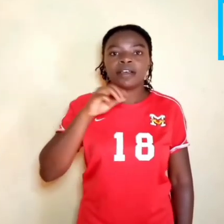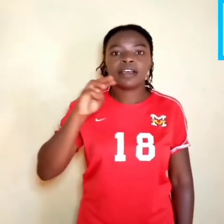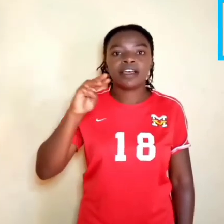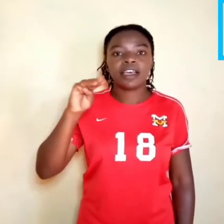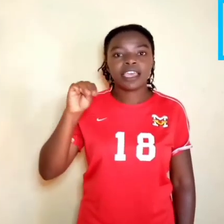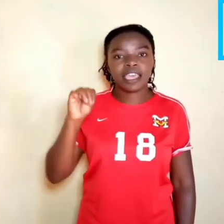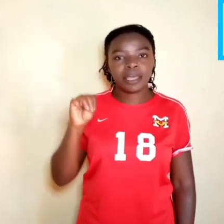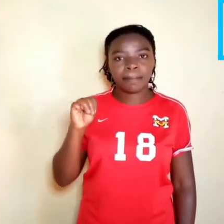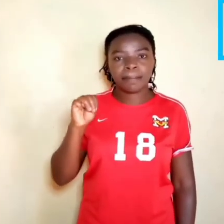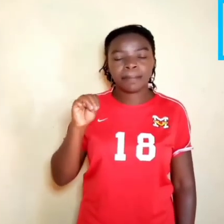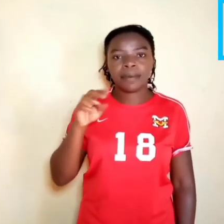him.